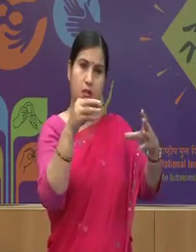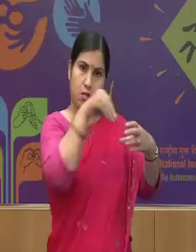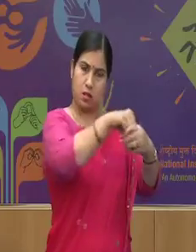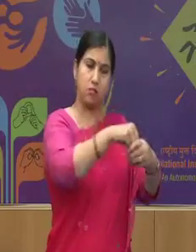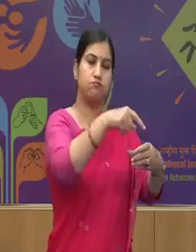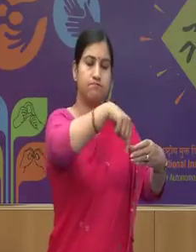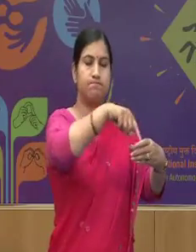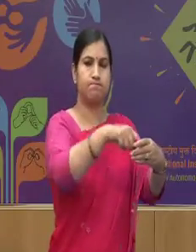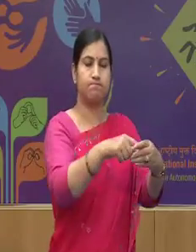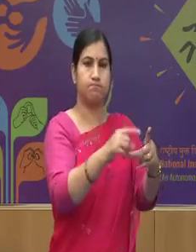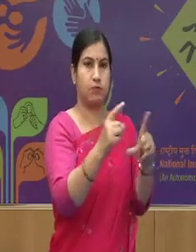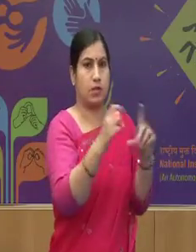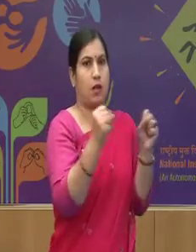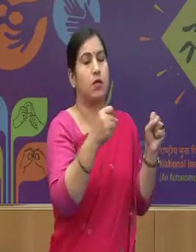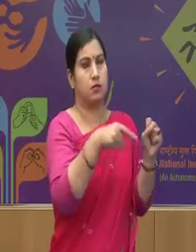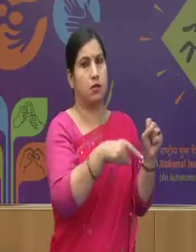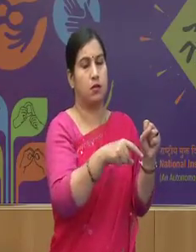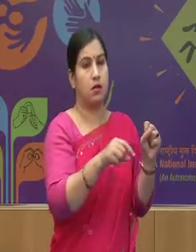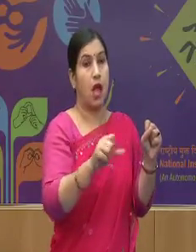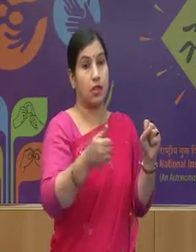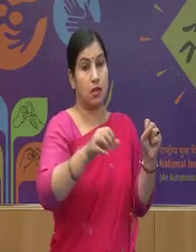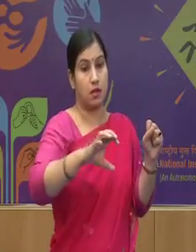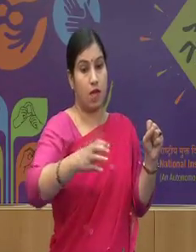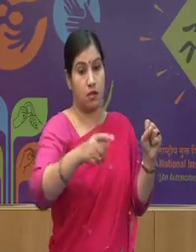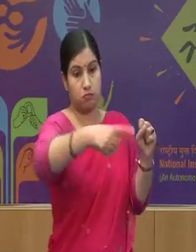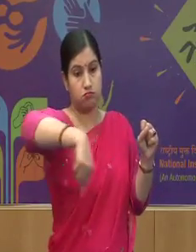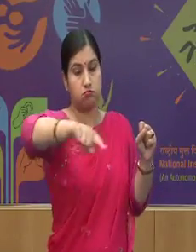was a danger signal to the peace and stability of the world,